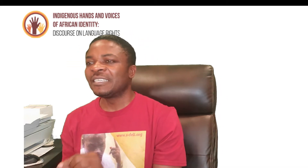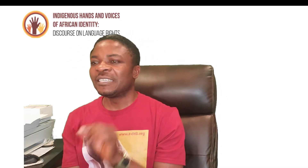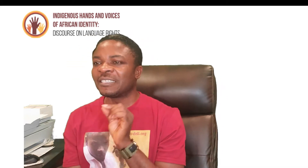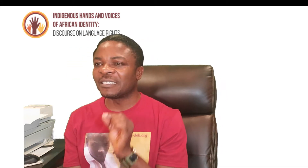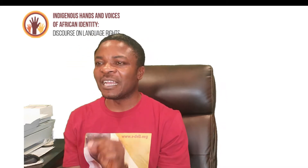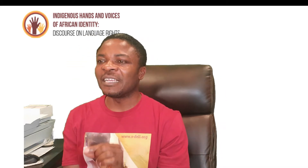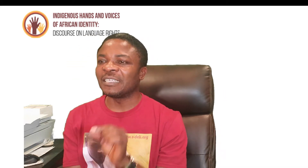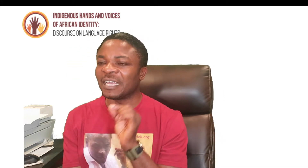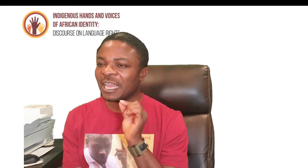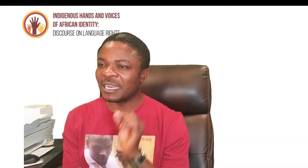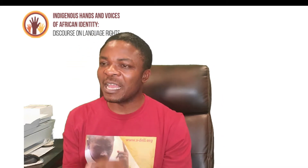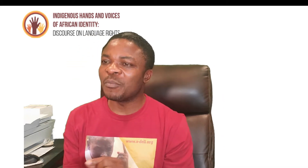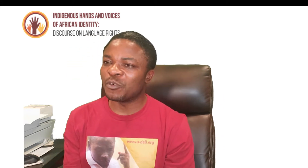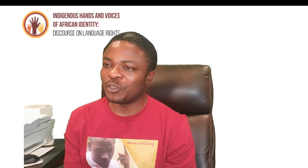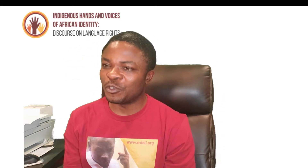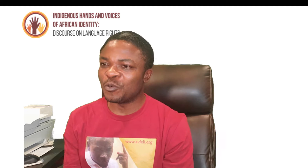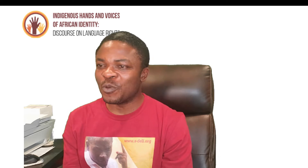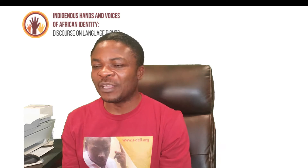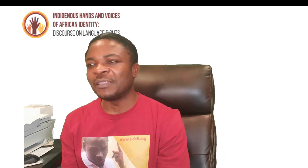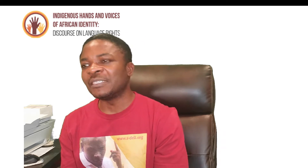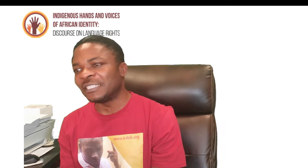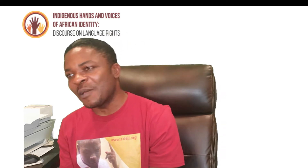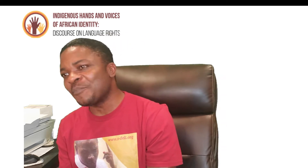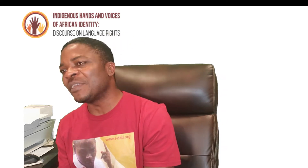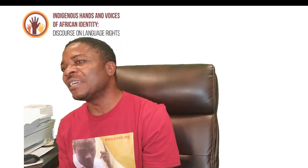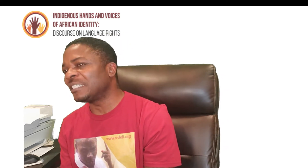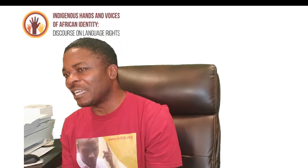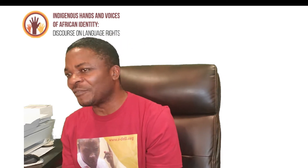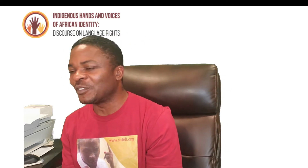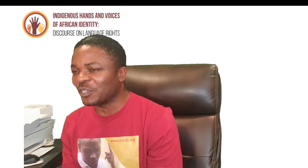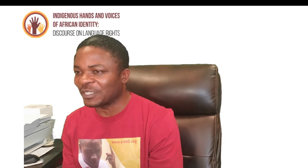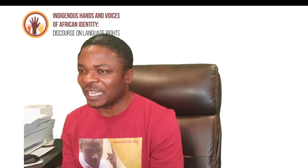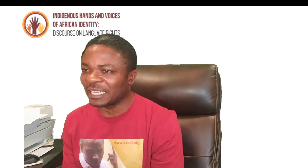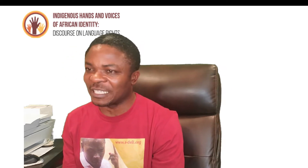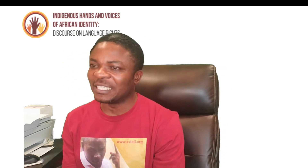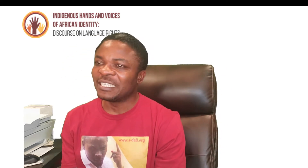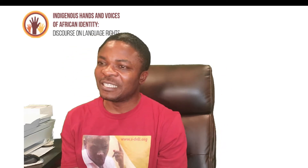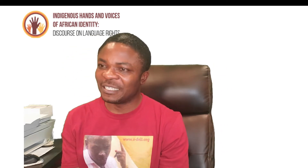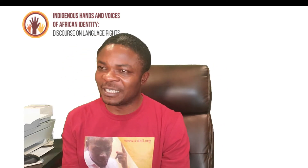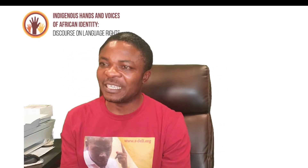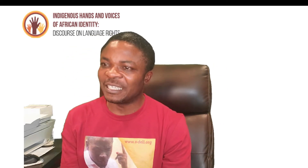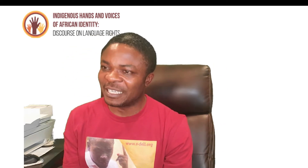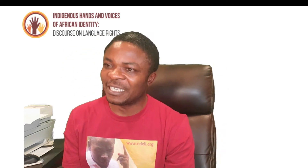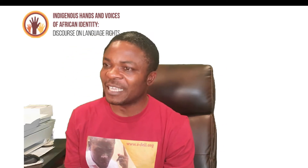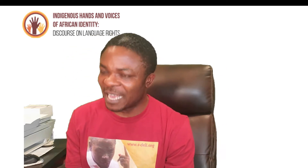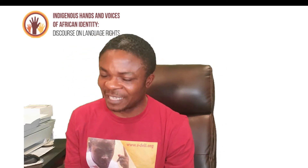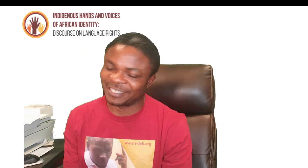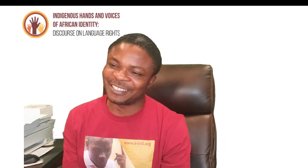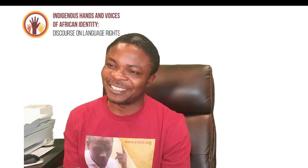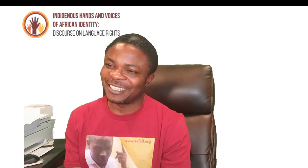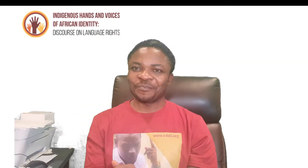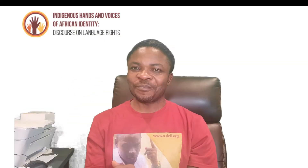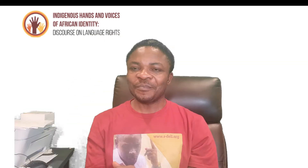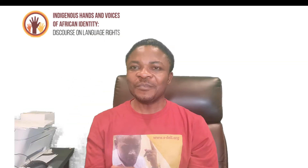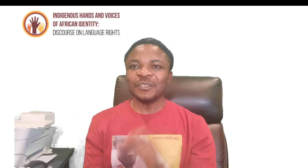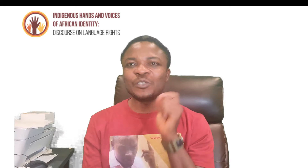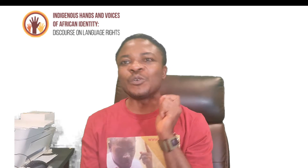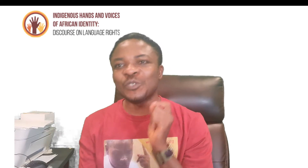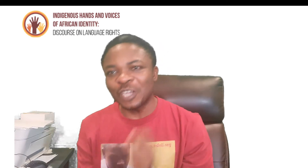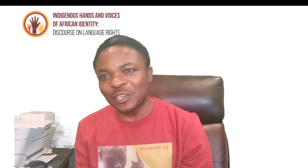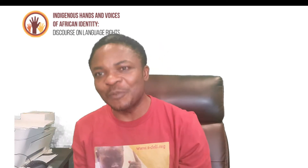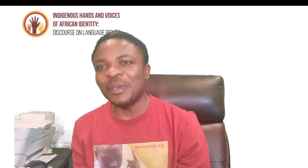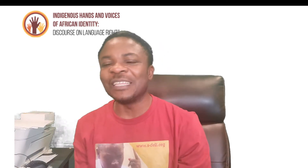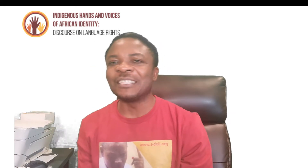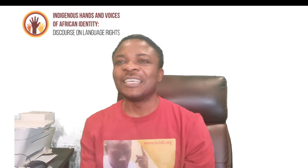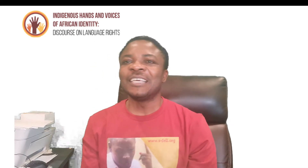Esteli signed an MOU with Zambia Deaf Society, ZDS,